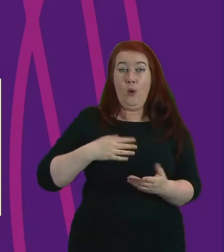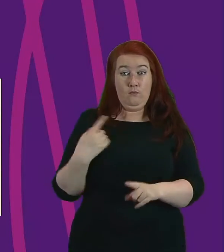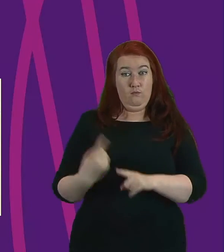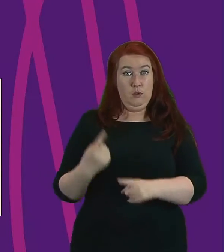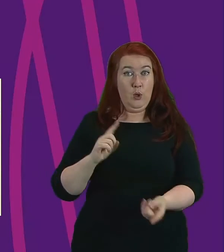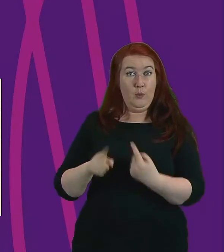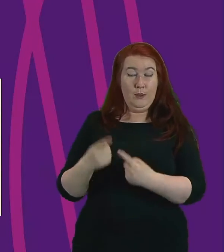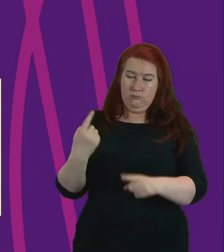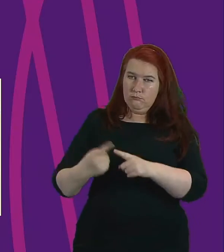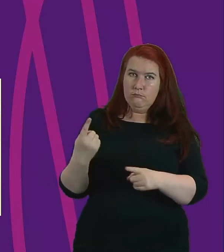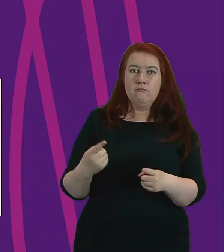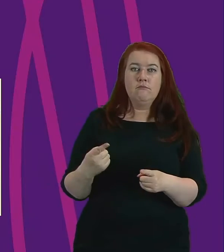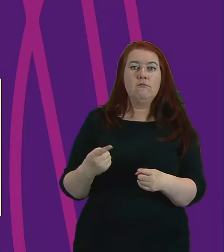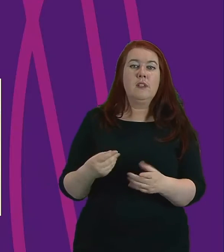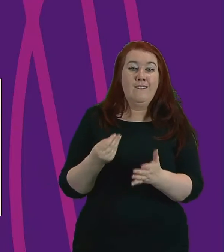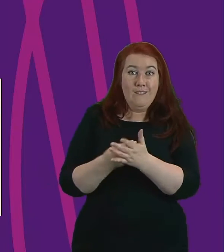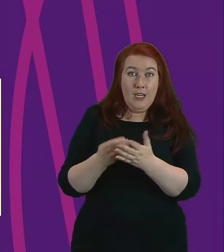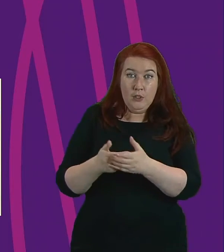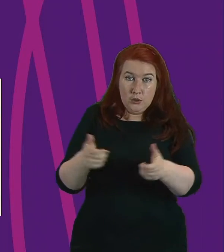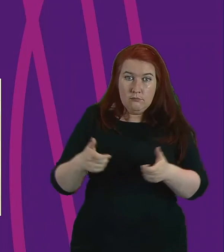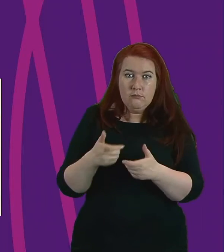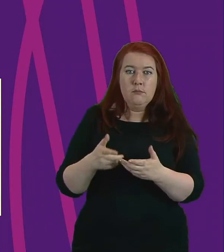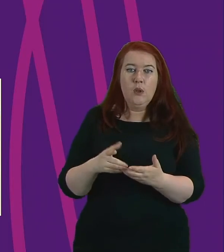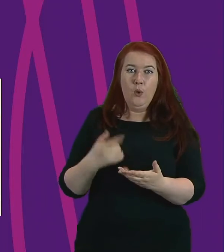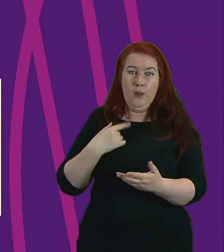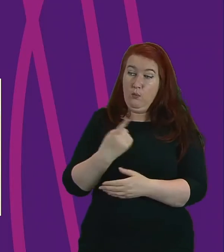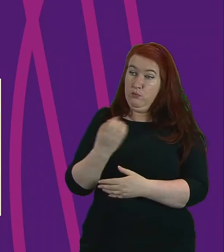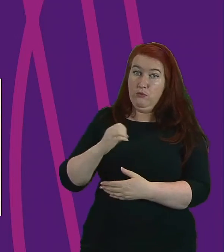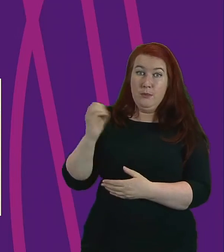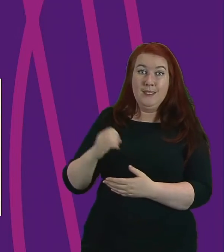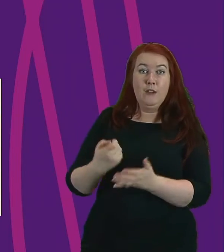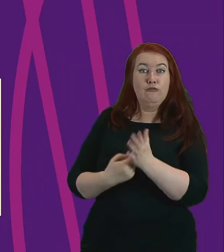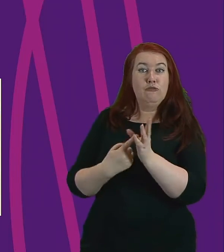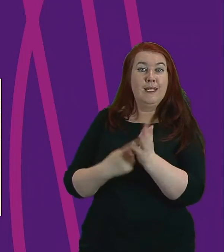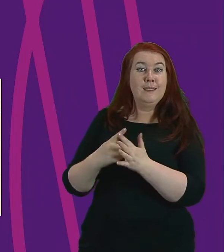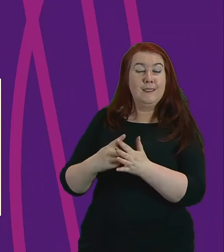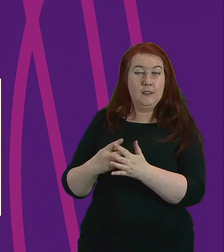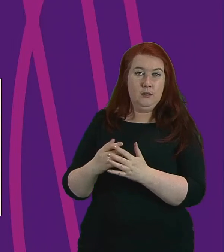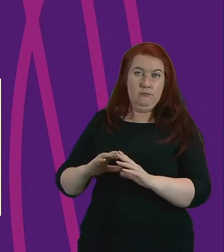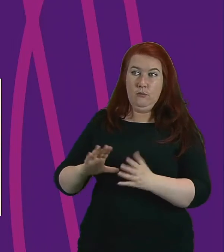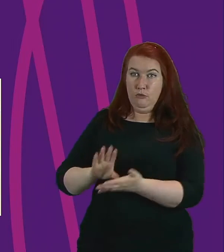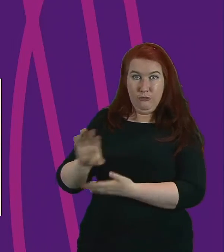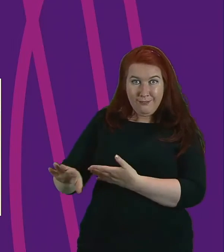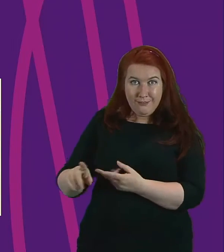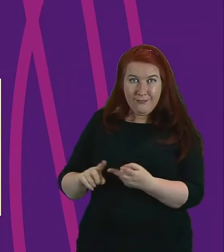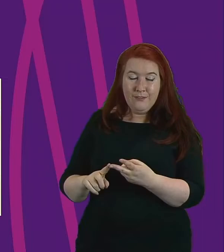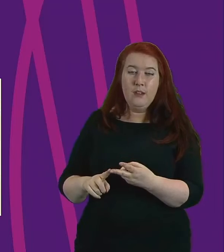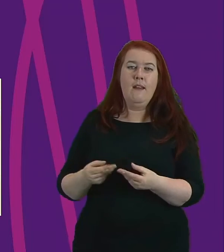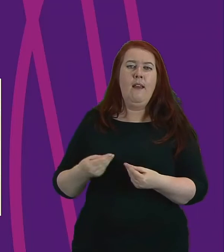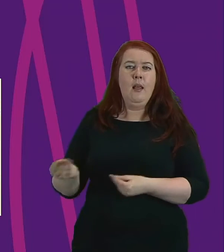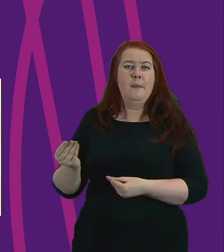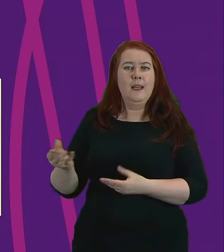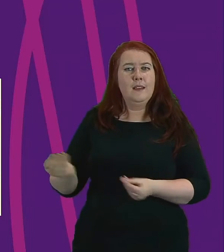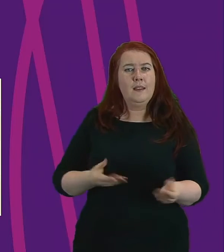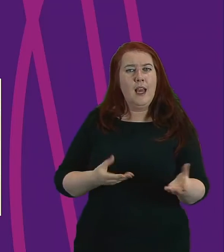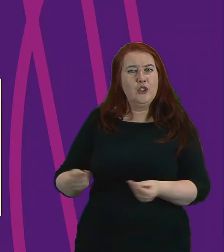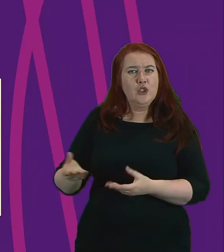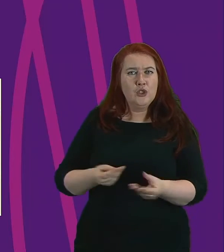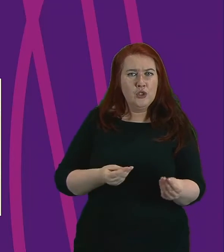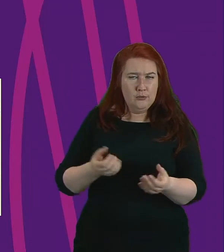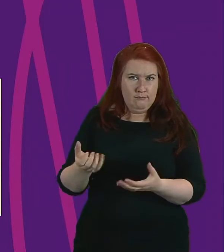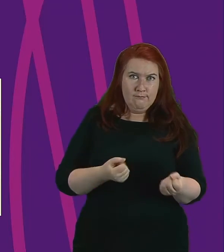package of support, reducing fixed costs through 100% rates relief, helping with cash flow through grants, and protecting